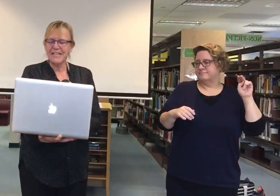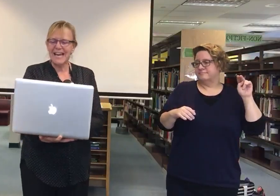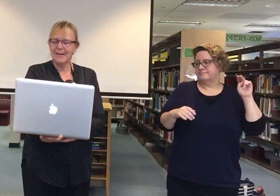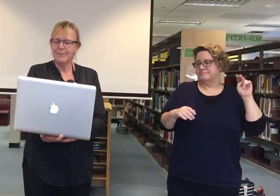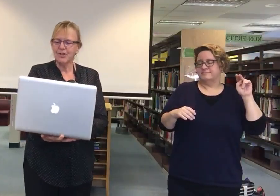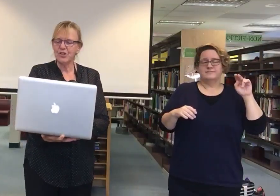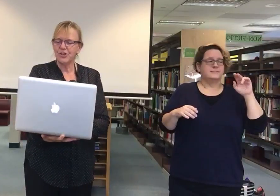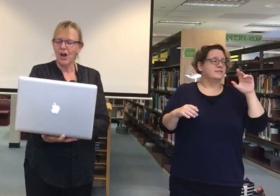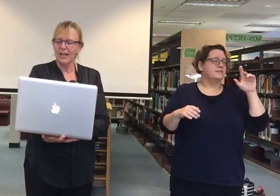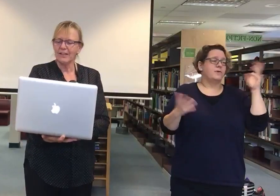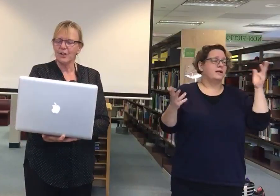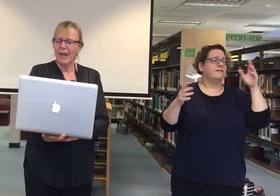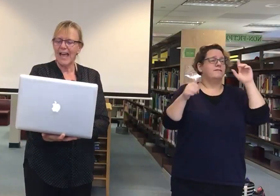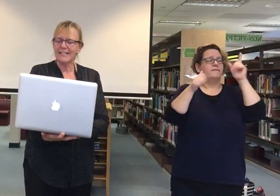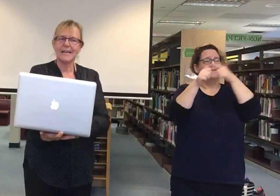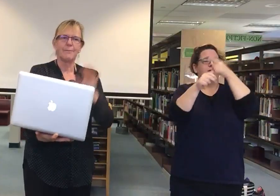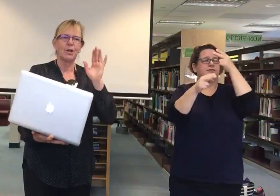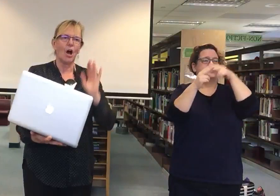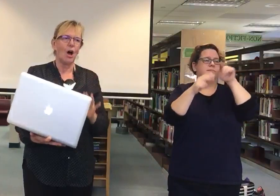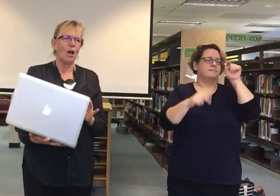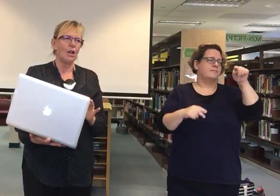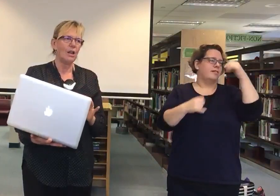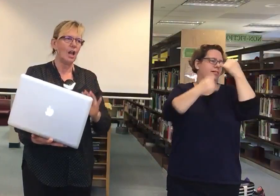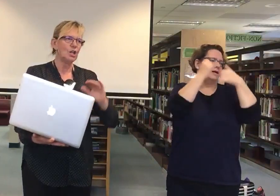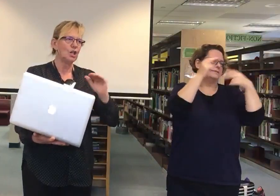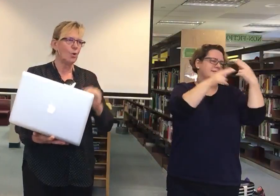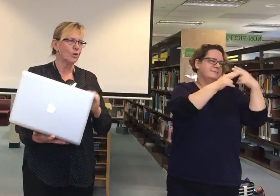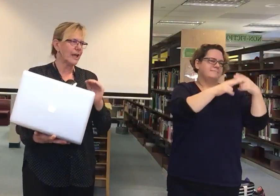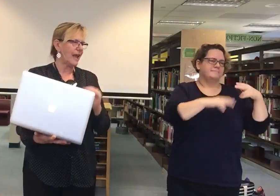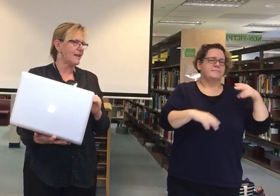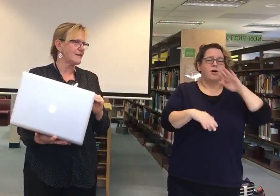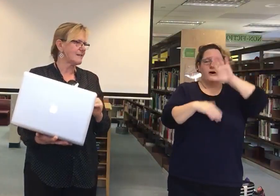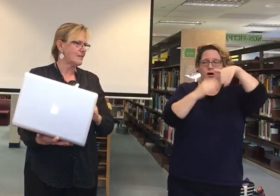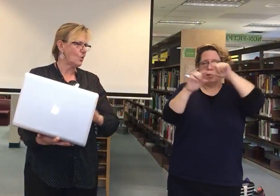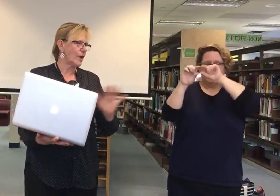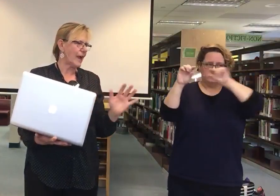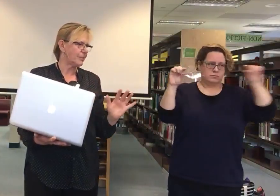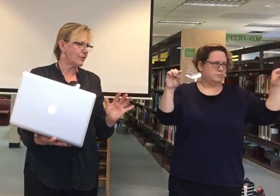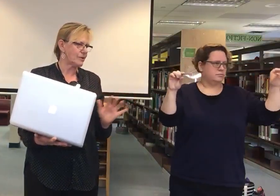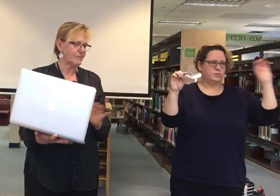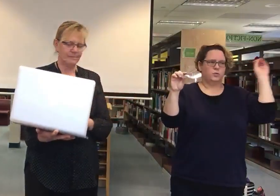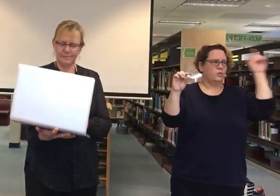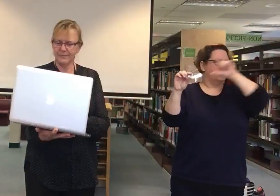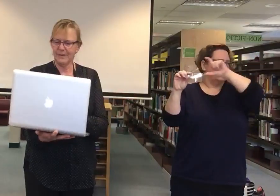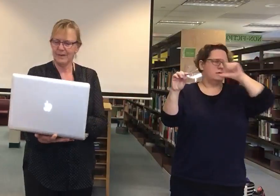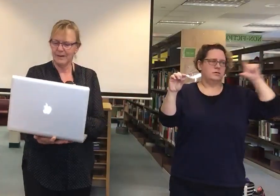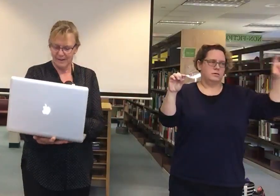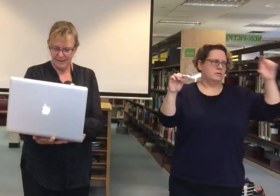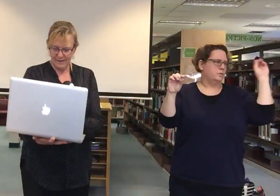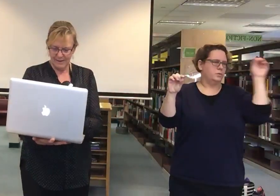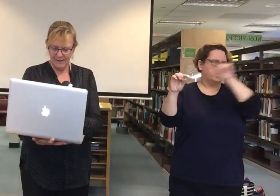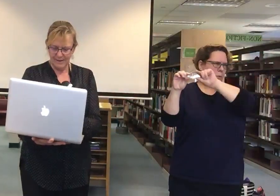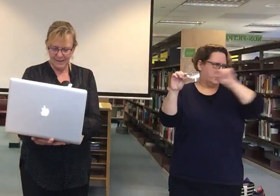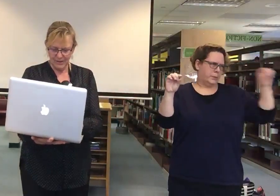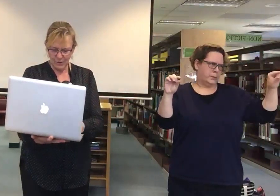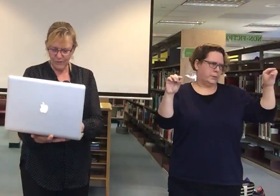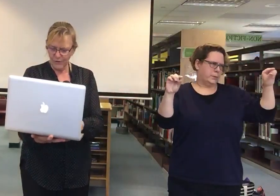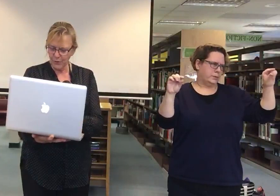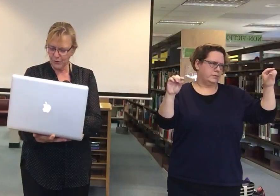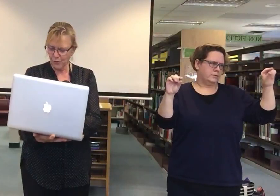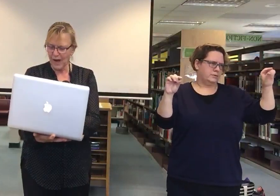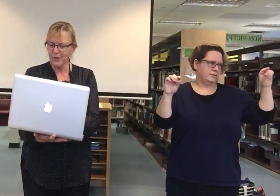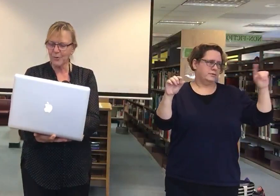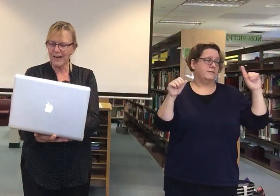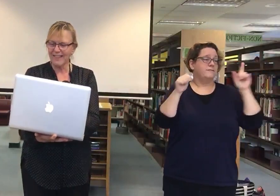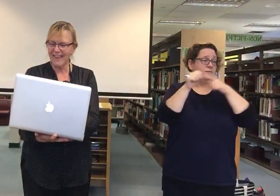your first name dot your last name, but all lowercase, no capitals. Maybe that was. So